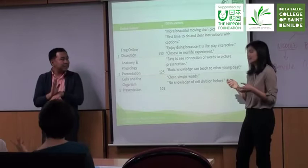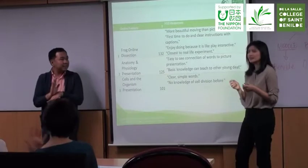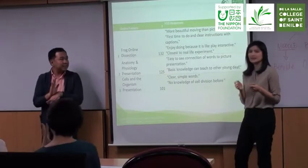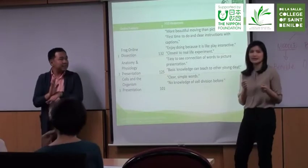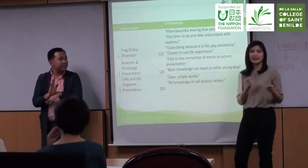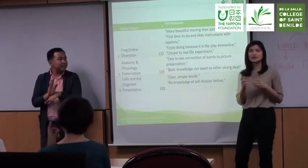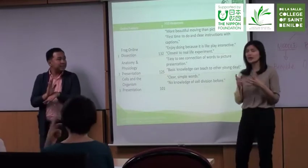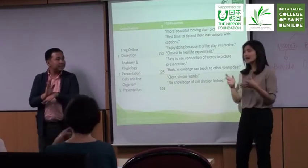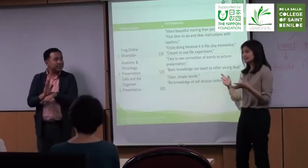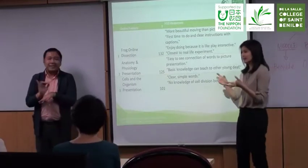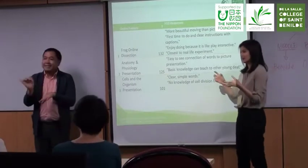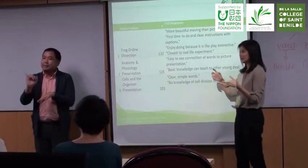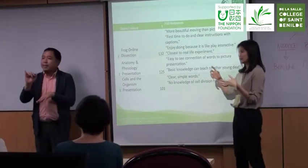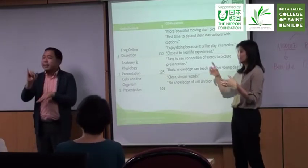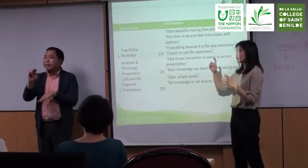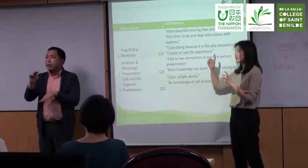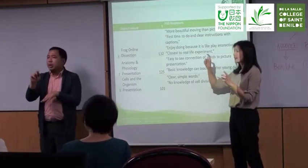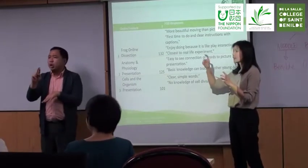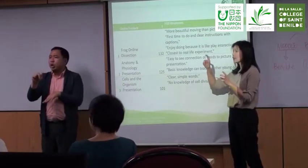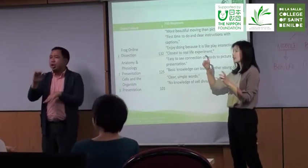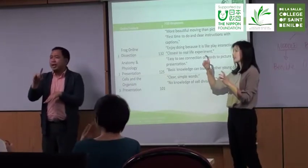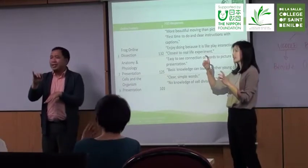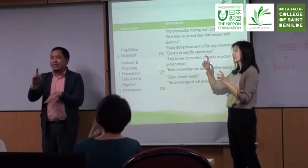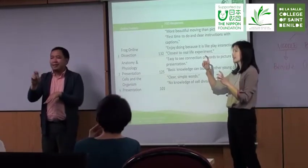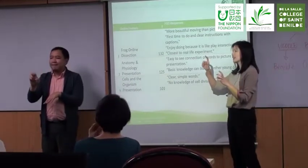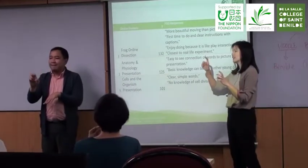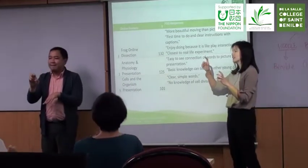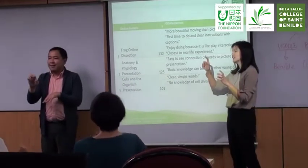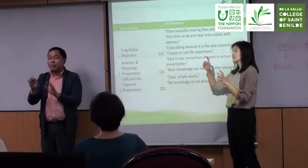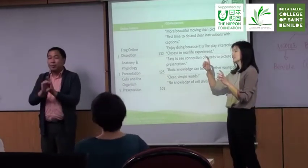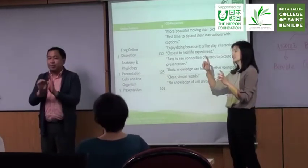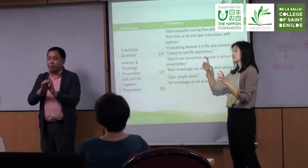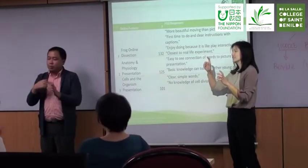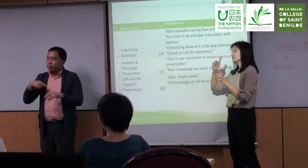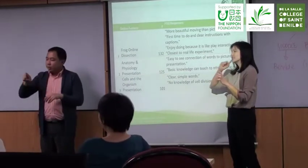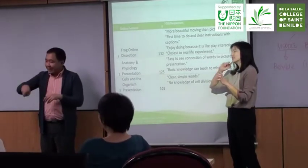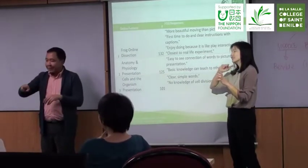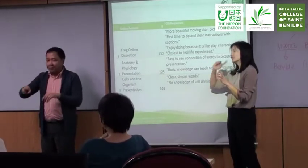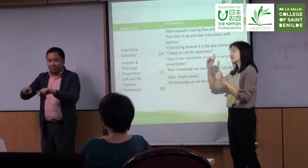It's interactive. Like you click on